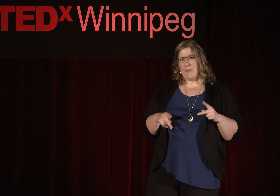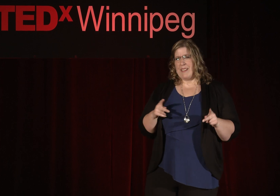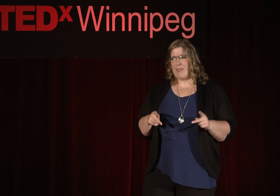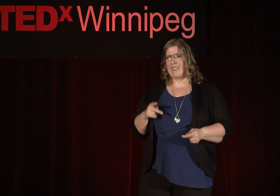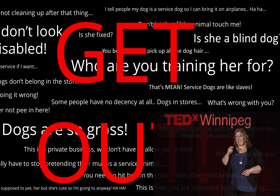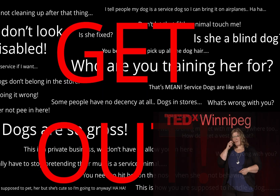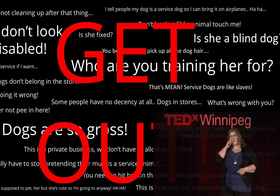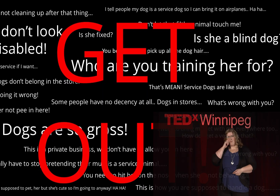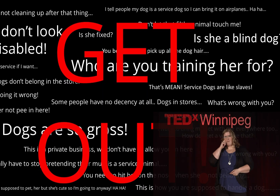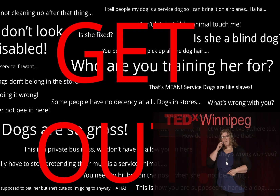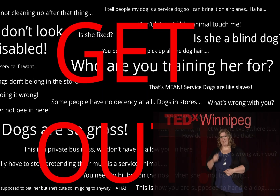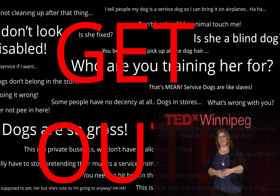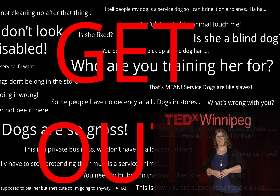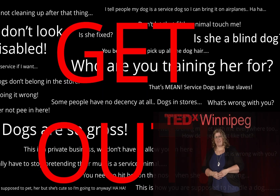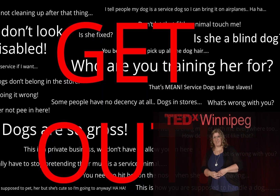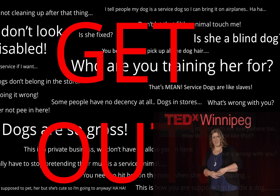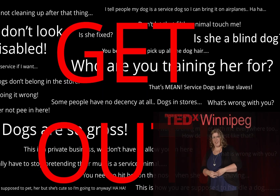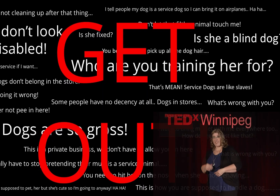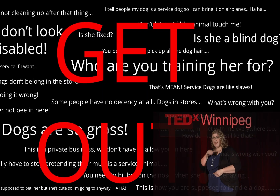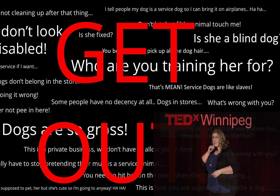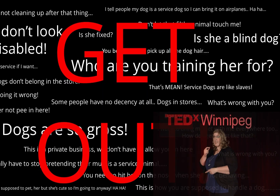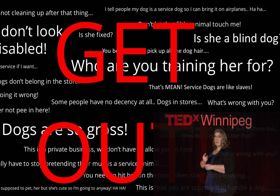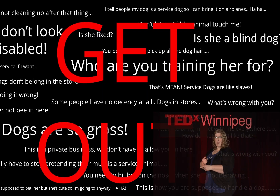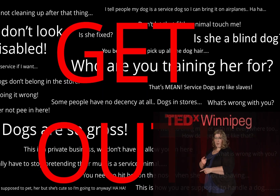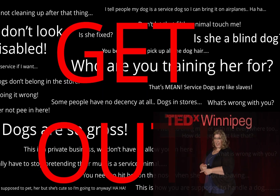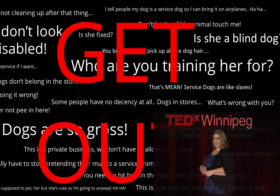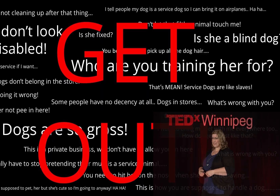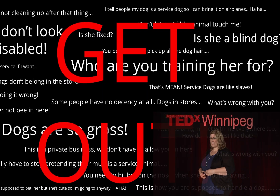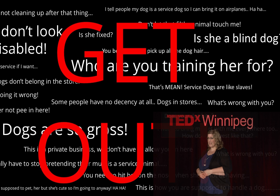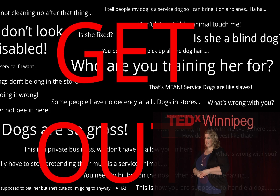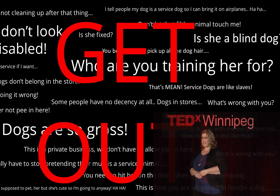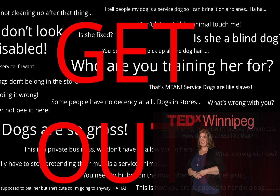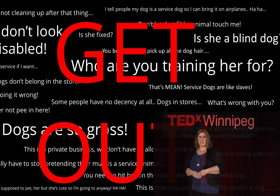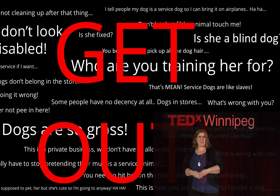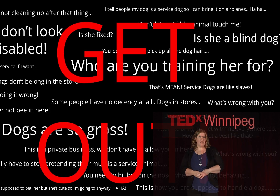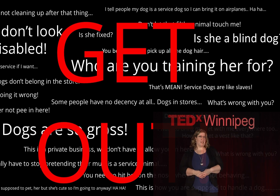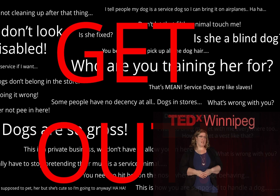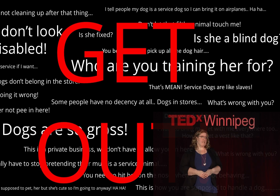People can be rude or inappropriate,